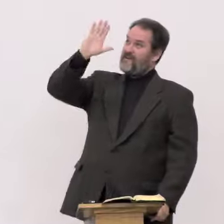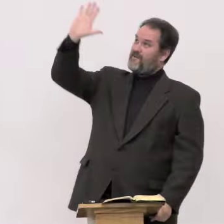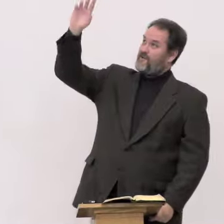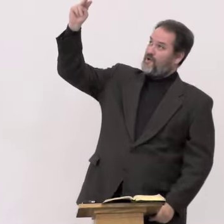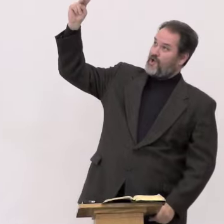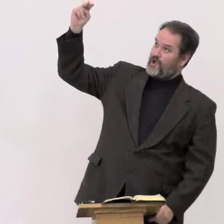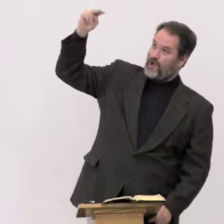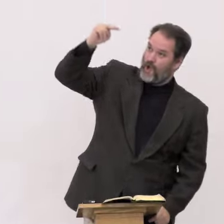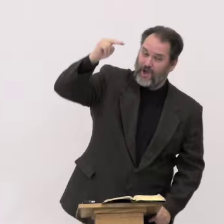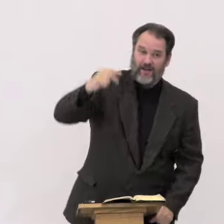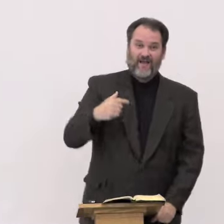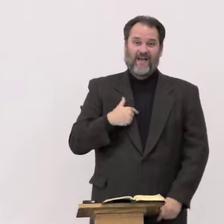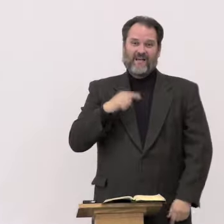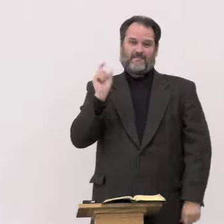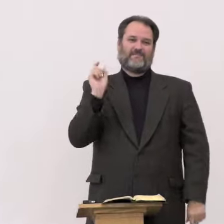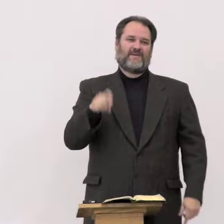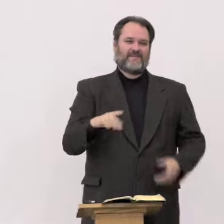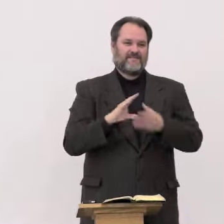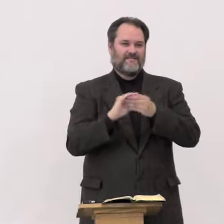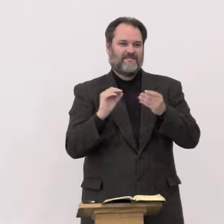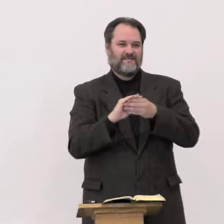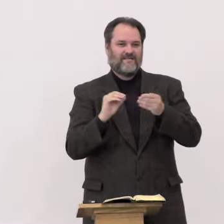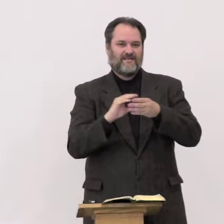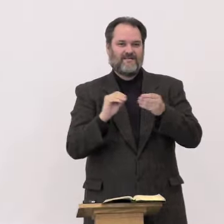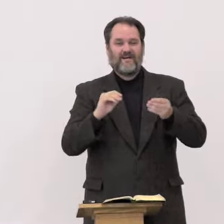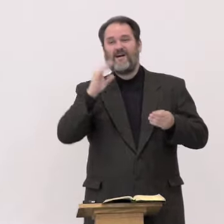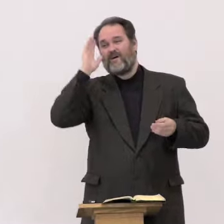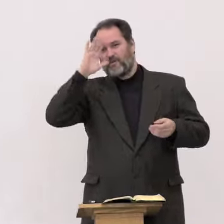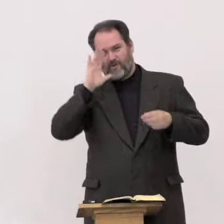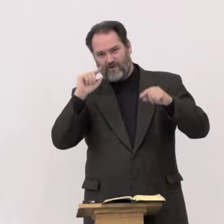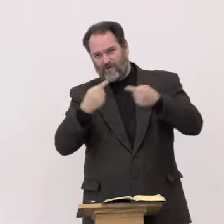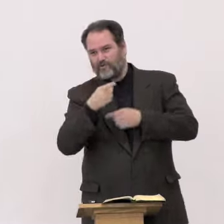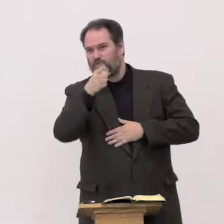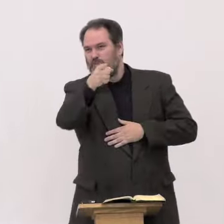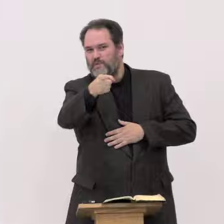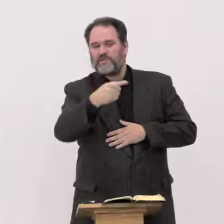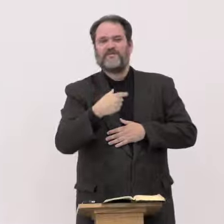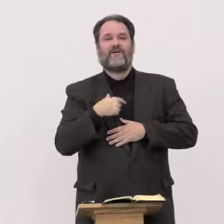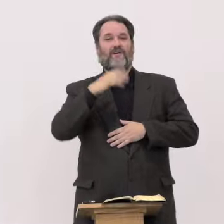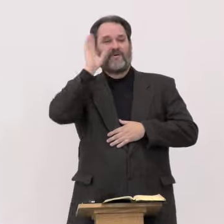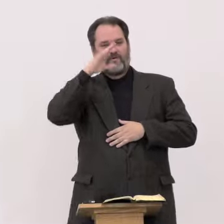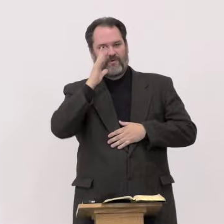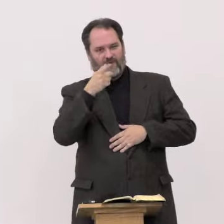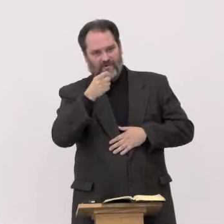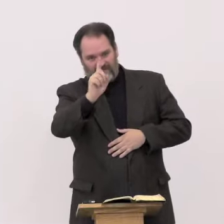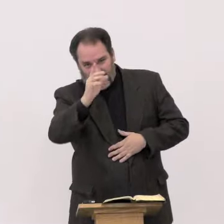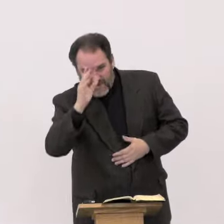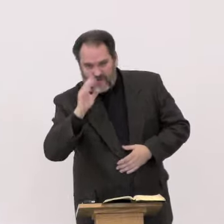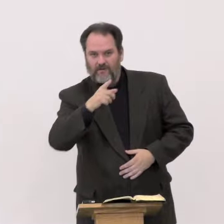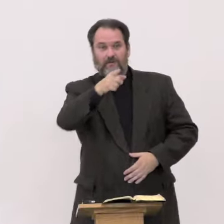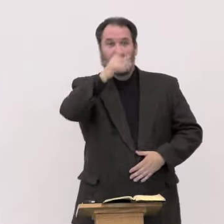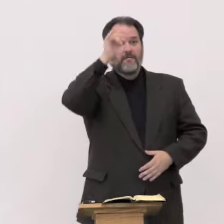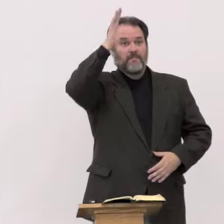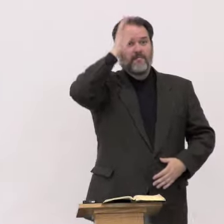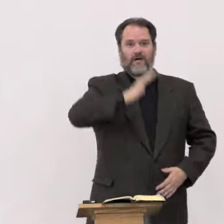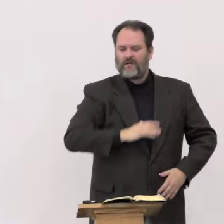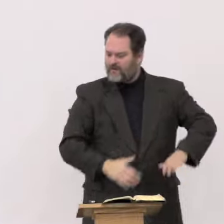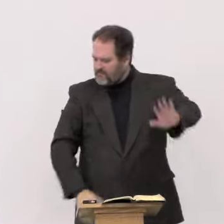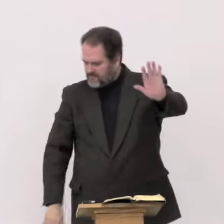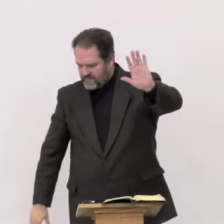says, and I have to tell you. I know it might hurt you, you might be offended.